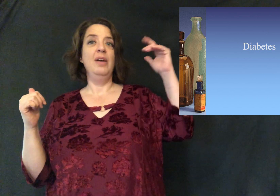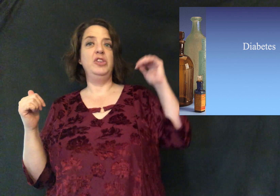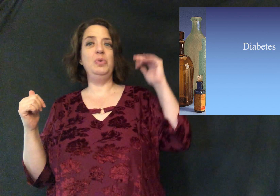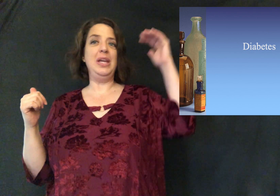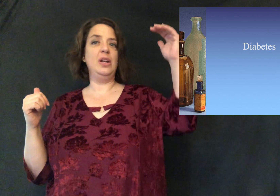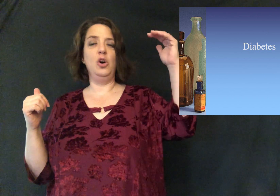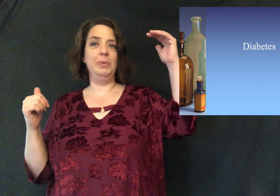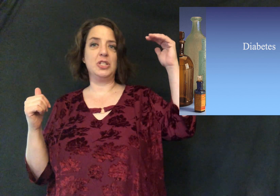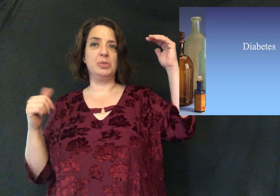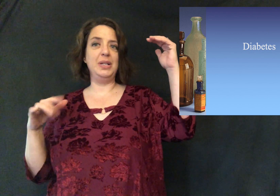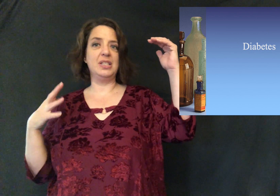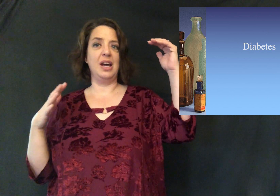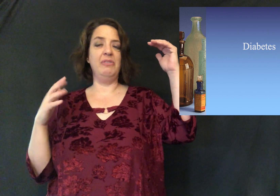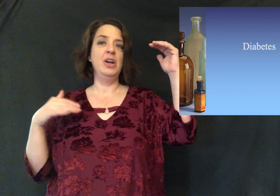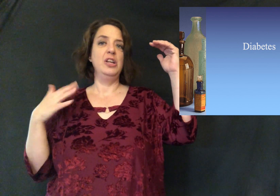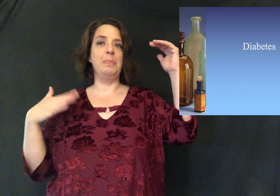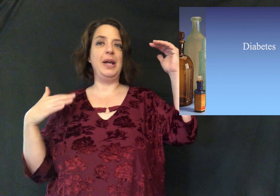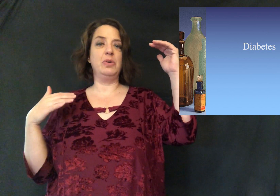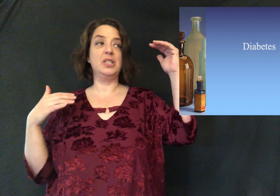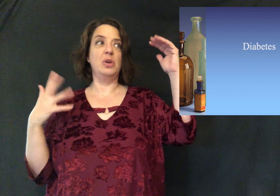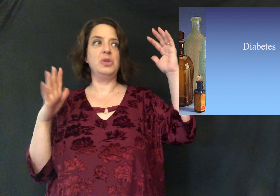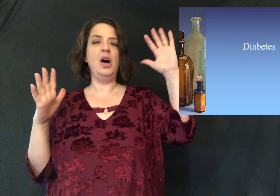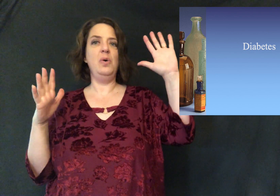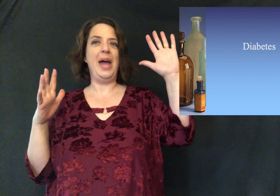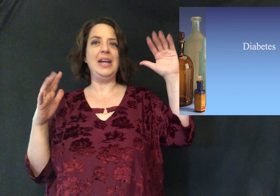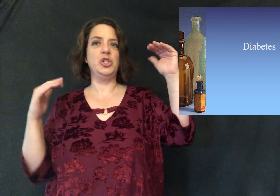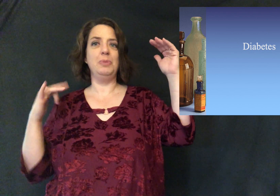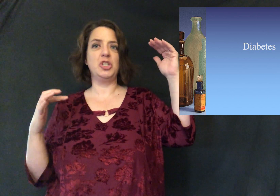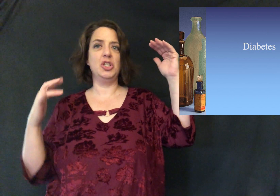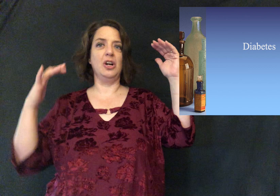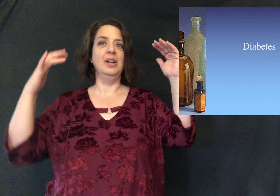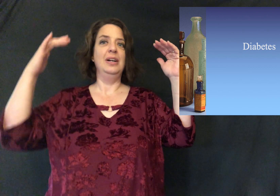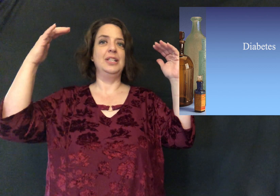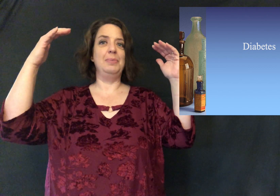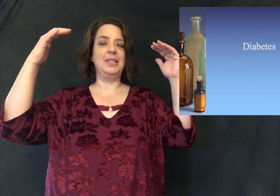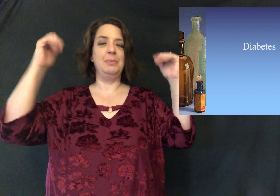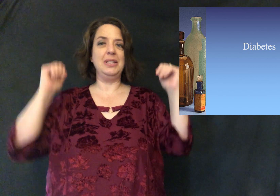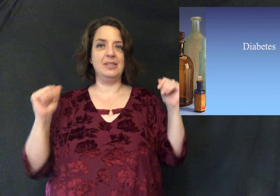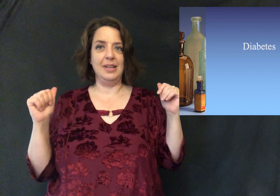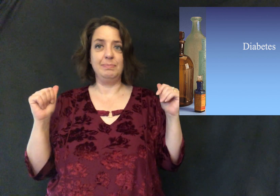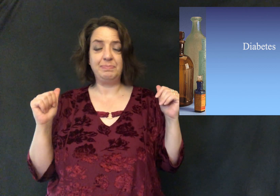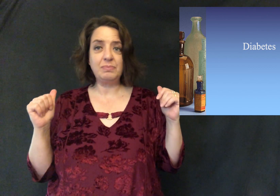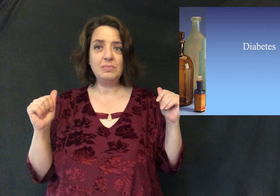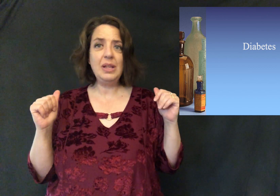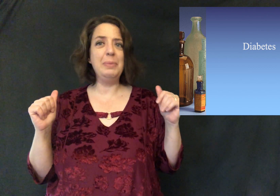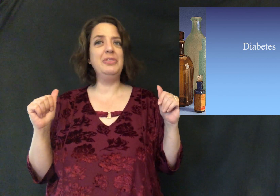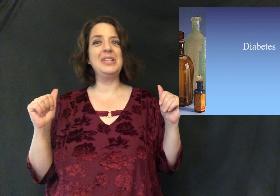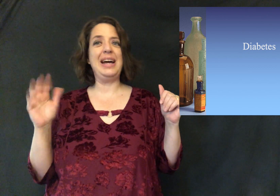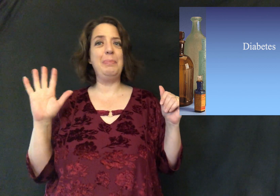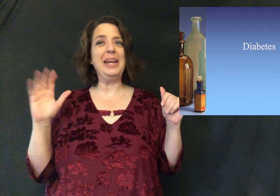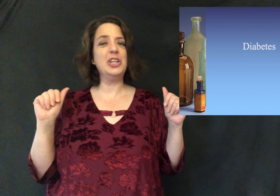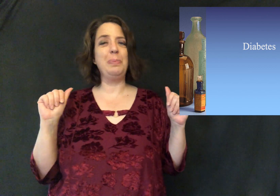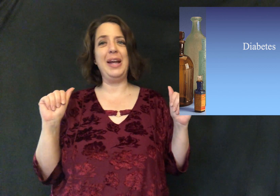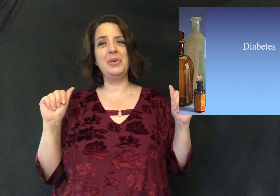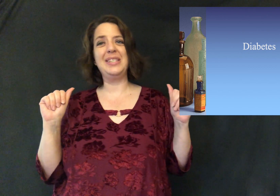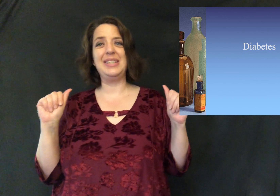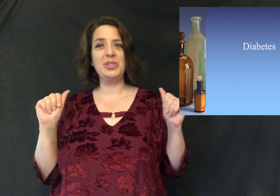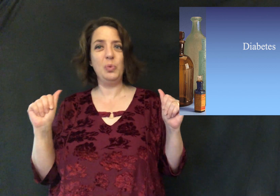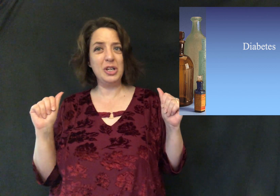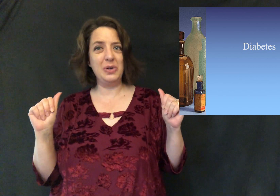you eat a whole bunch of sweet stuff, your pancreas goes, oh, hey, too much sugar, let's make some insulin. But if you're diabetic, your pancreas doesn't work correctly